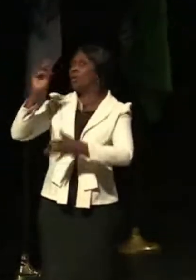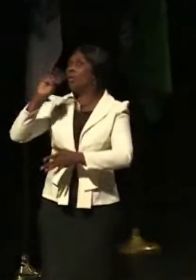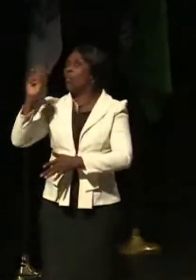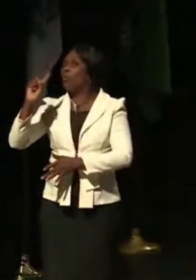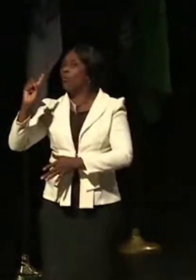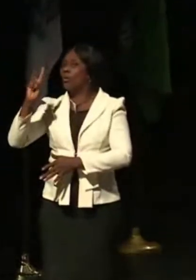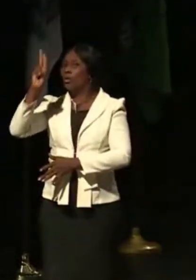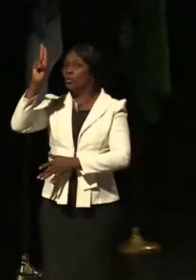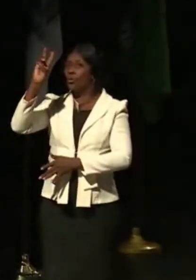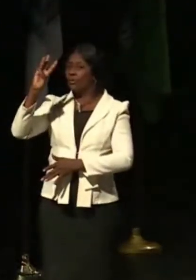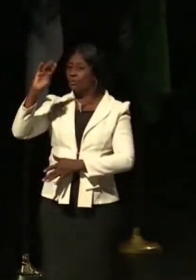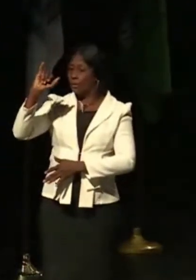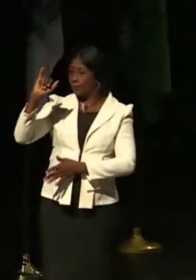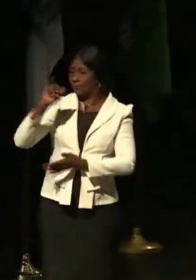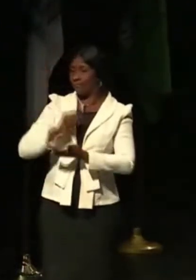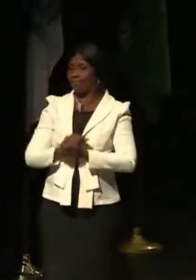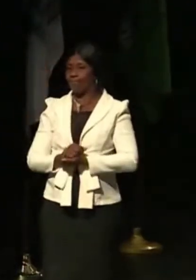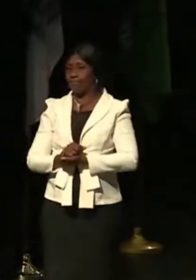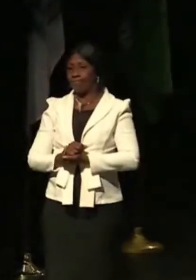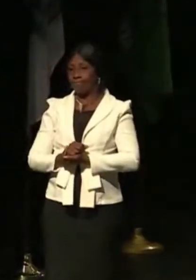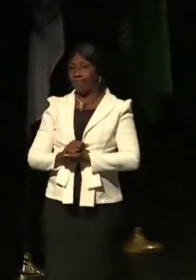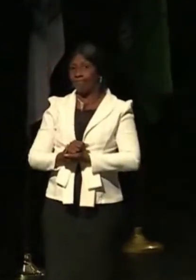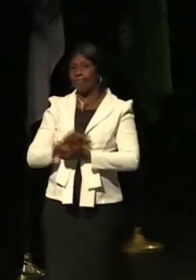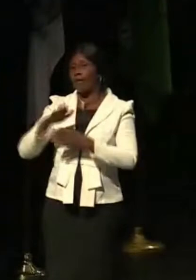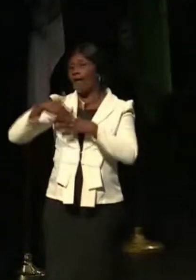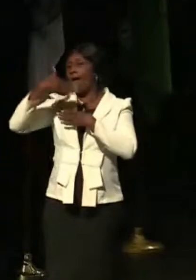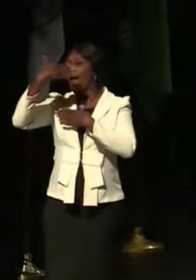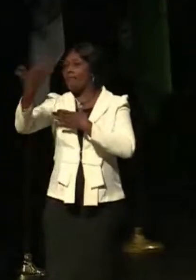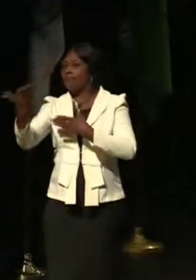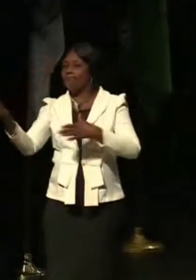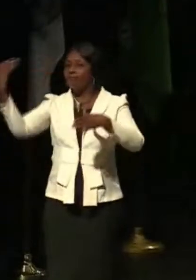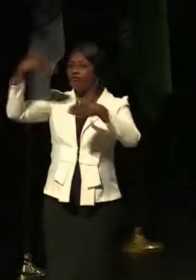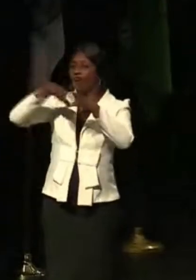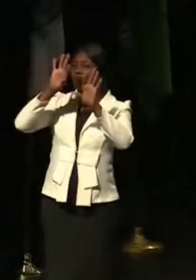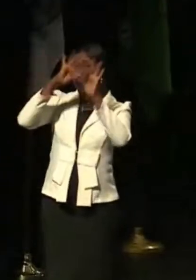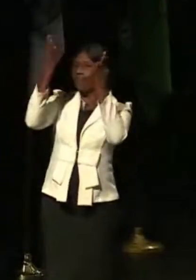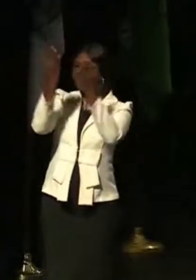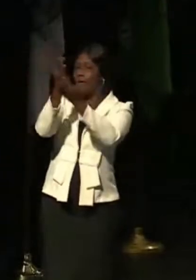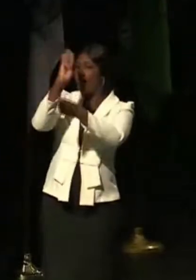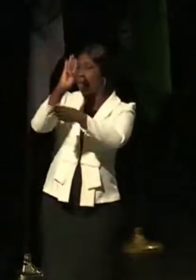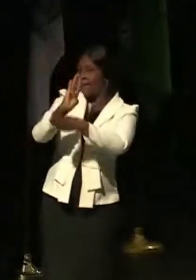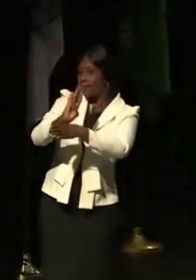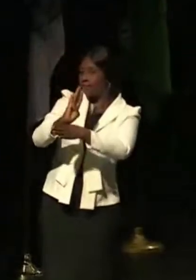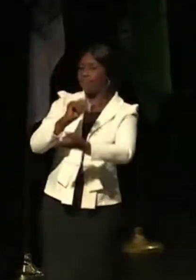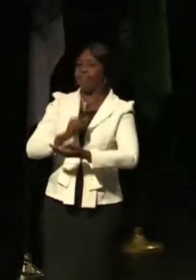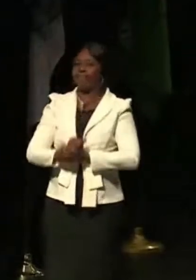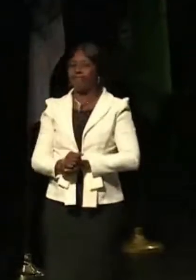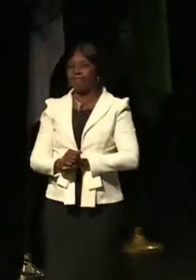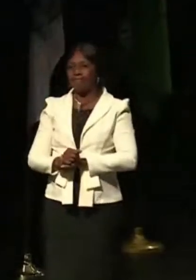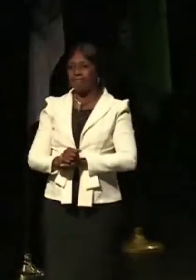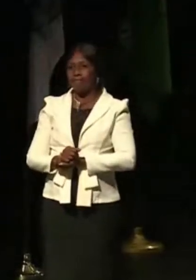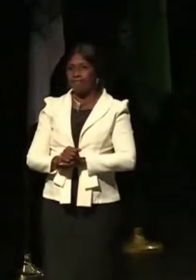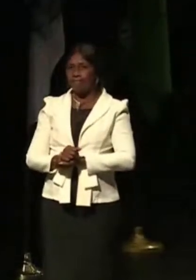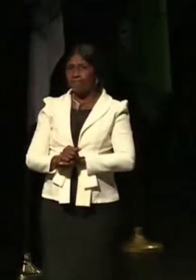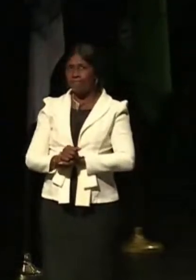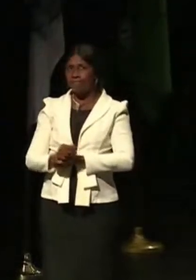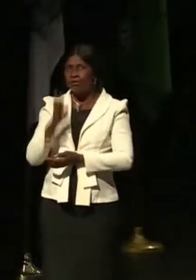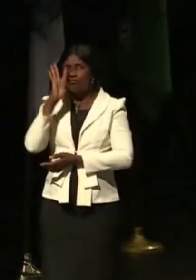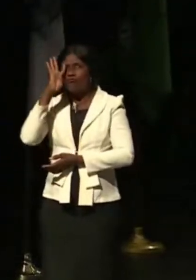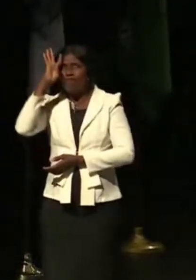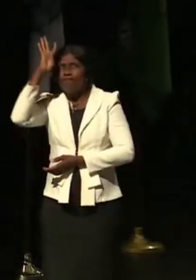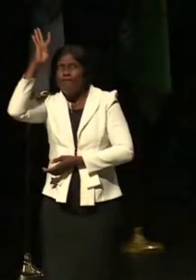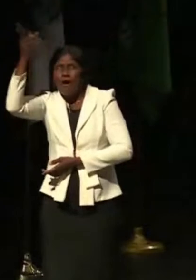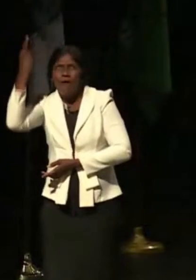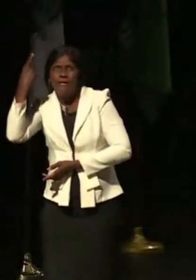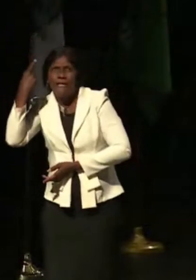in 1970, he joined the family business. His entrepreneurial and innovative spirit